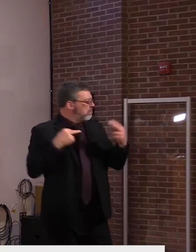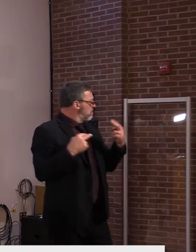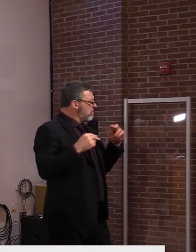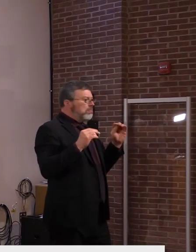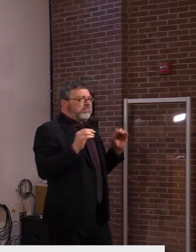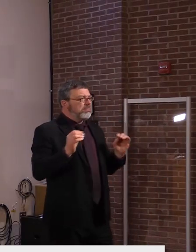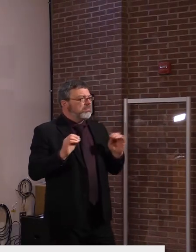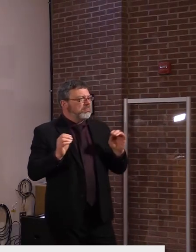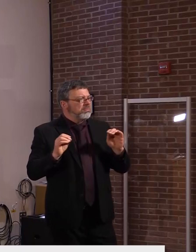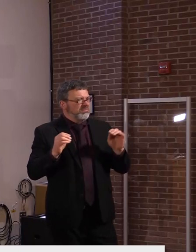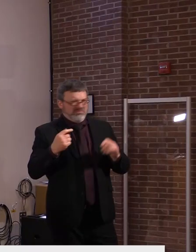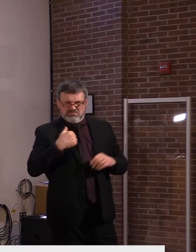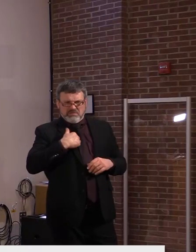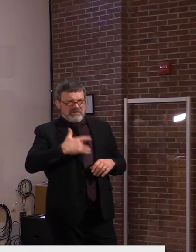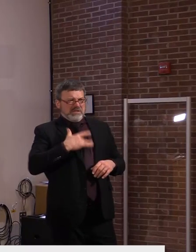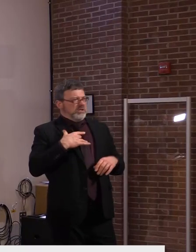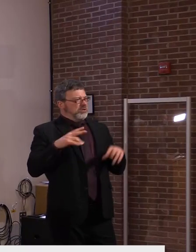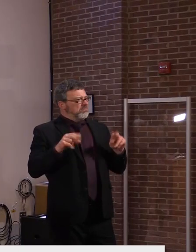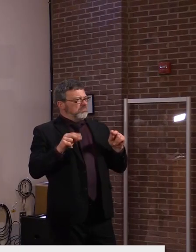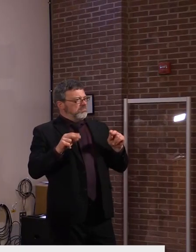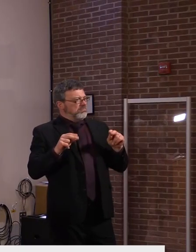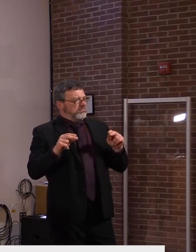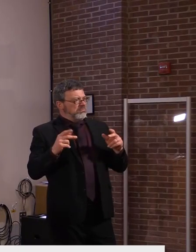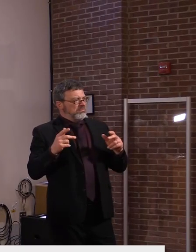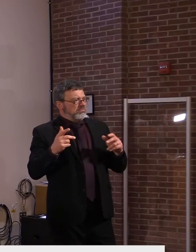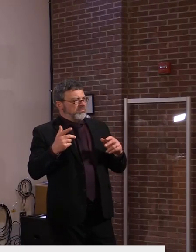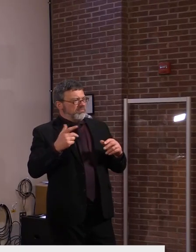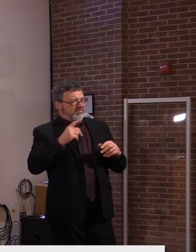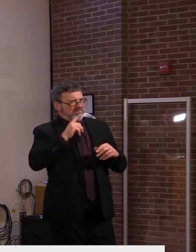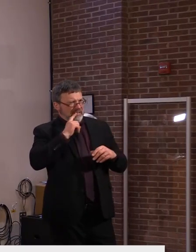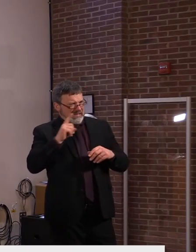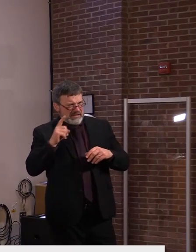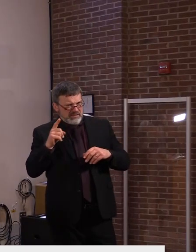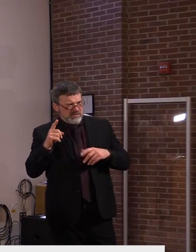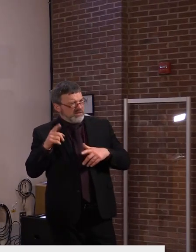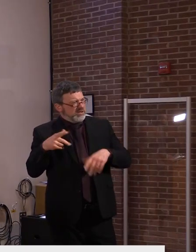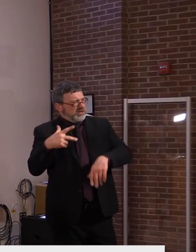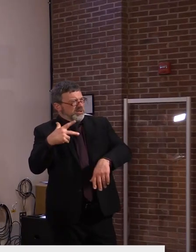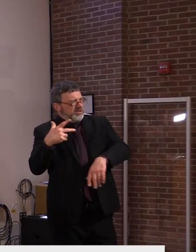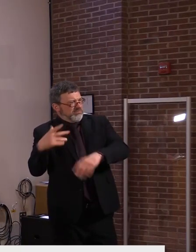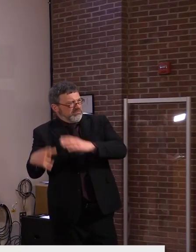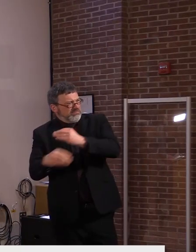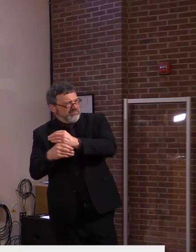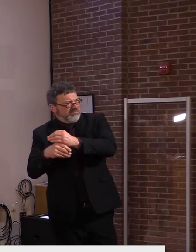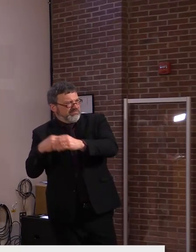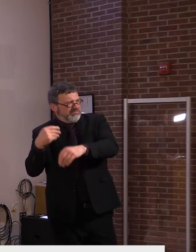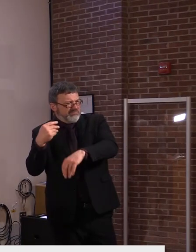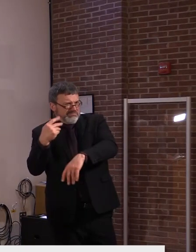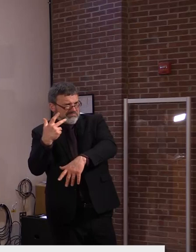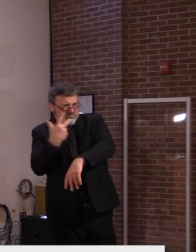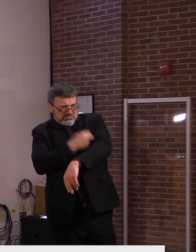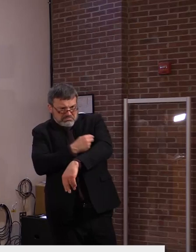I would hope not, because you know when side effects occur, we're talking 24 hours, 48 hours. So